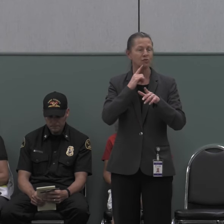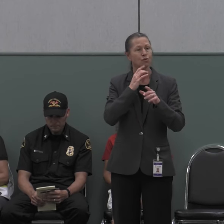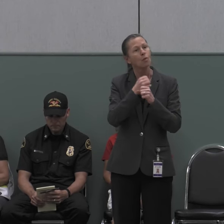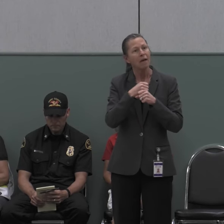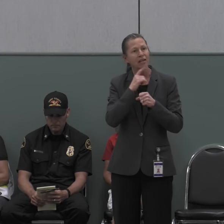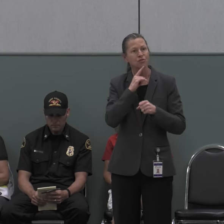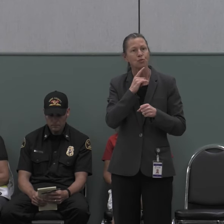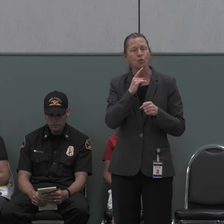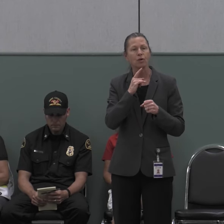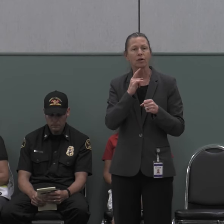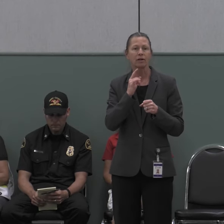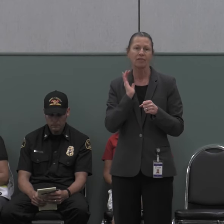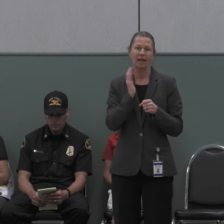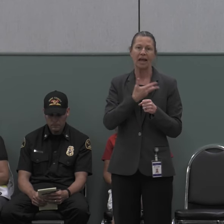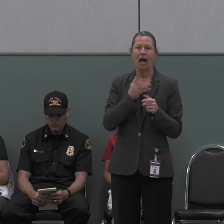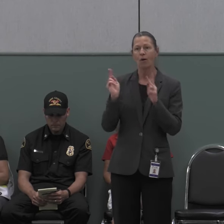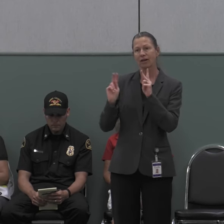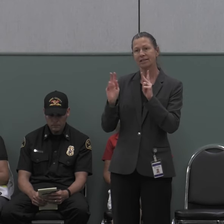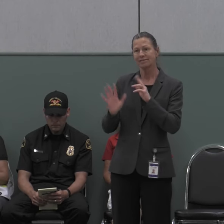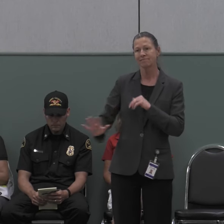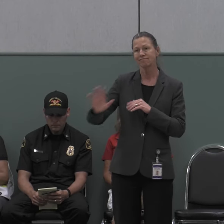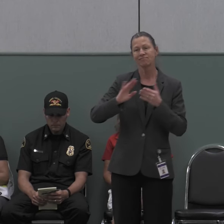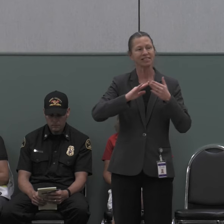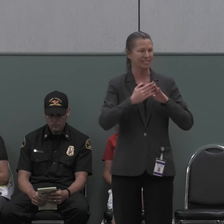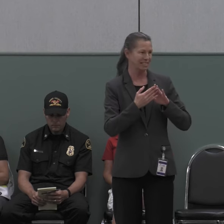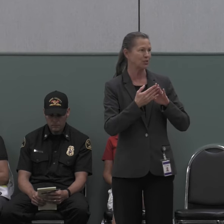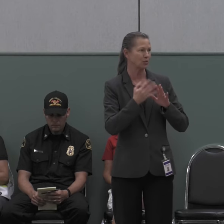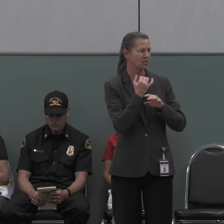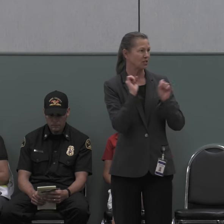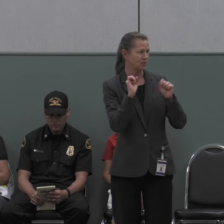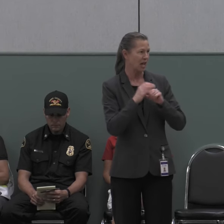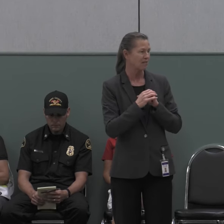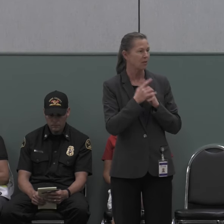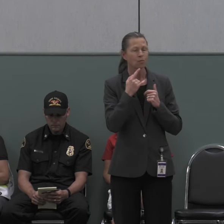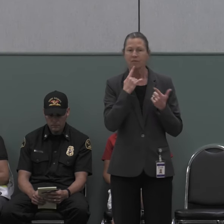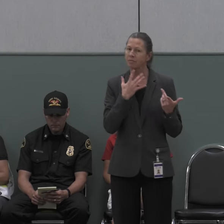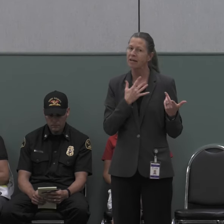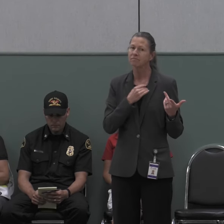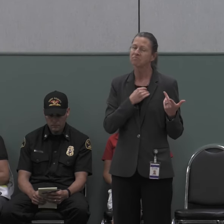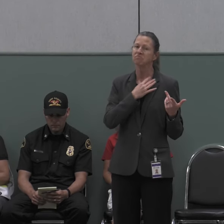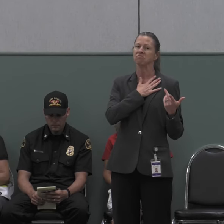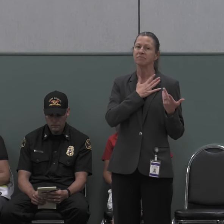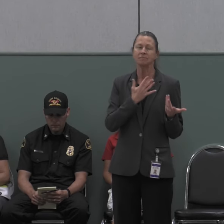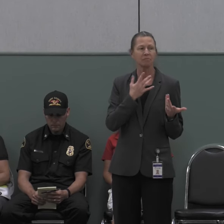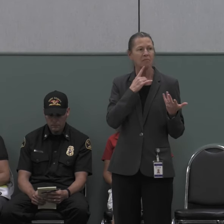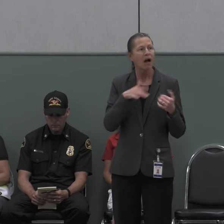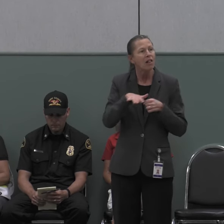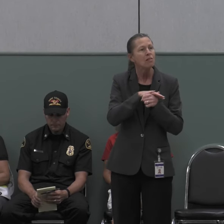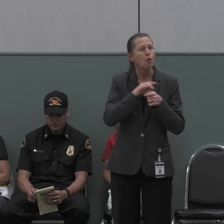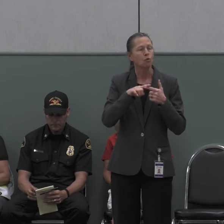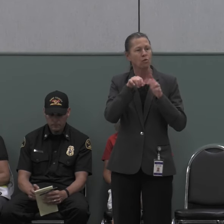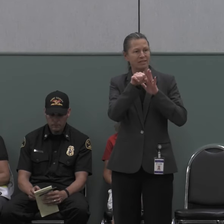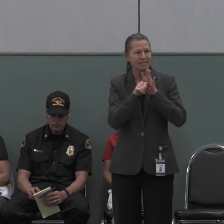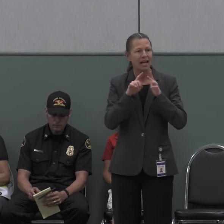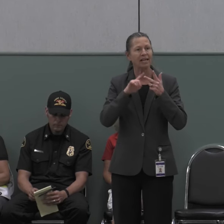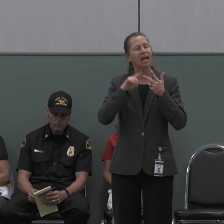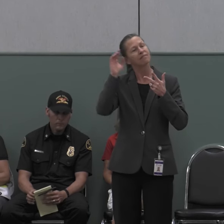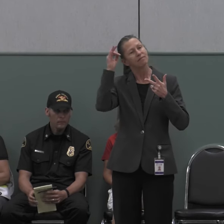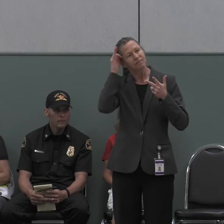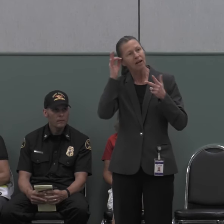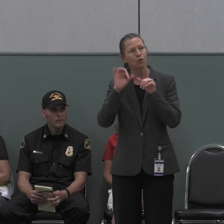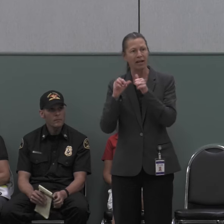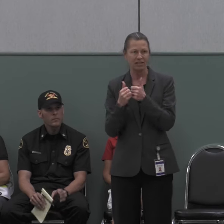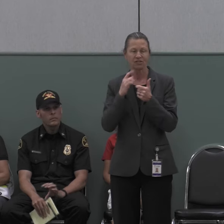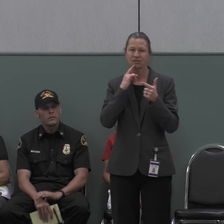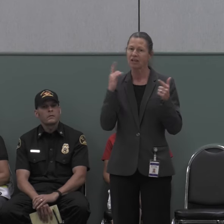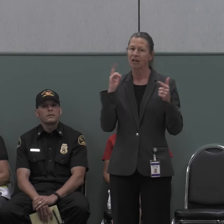you. We have been so moved by the coordinated efforts of local, state, and federal agencies that have all rallied